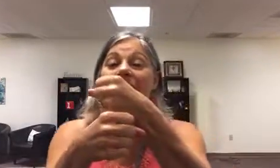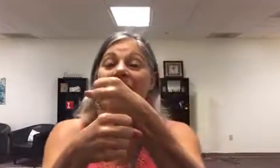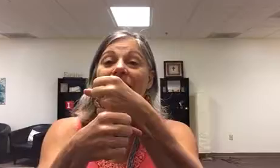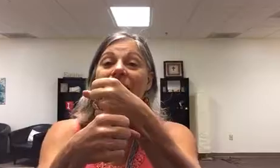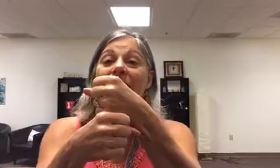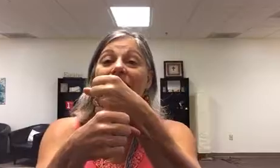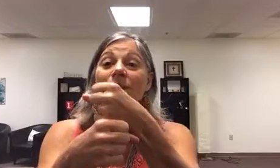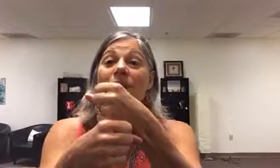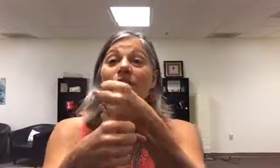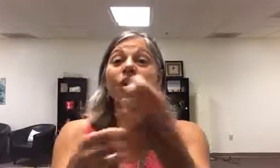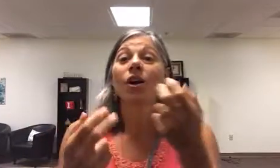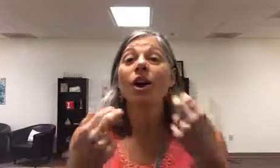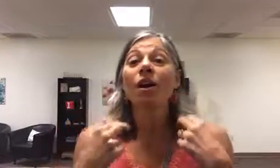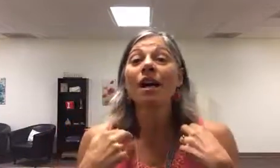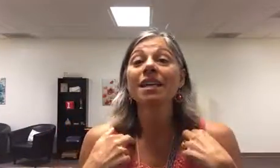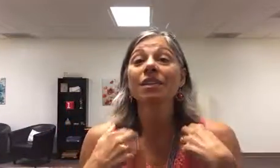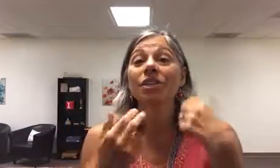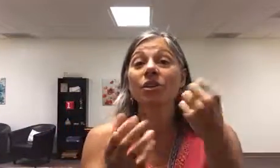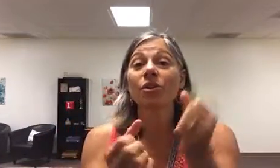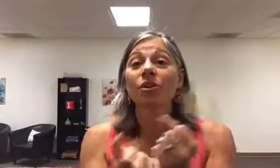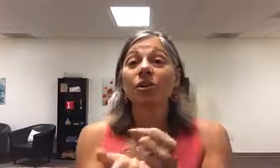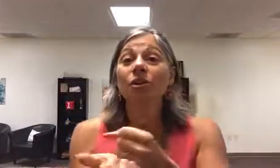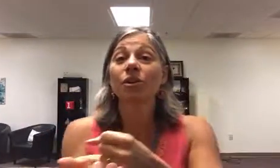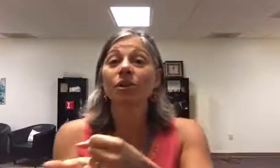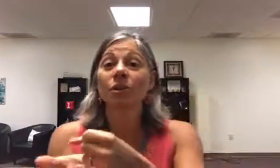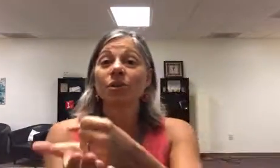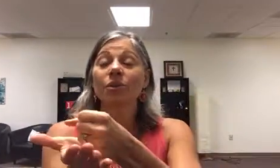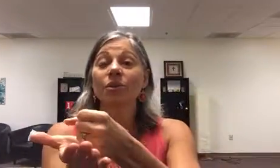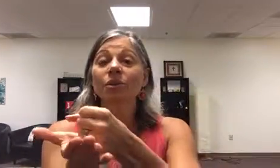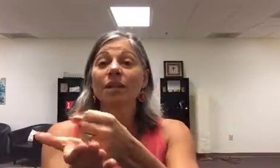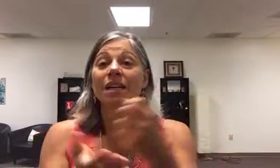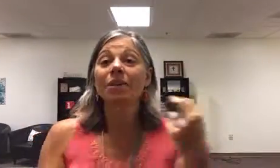created them for us to do. We